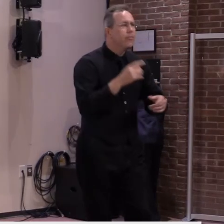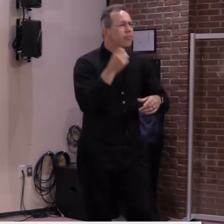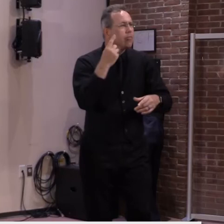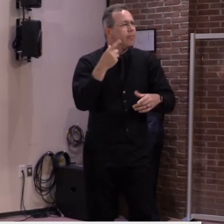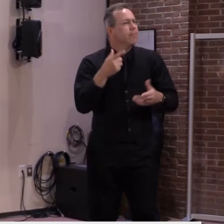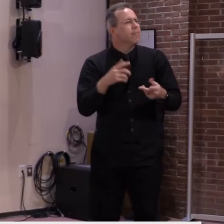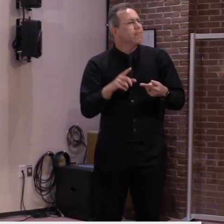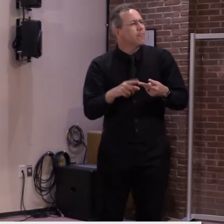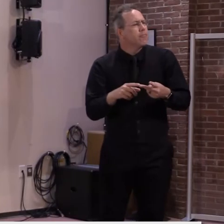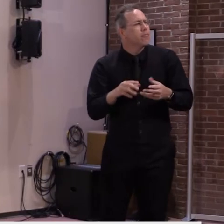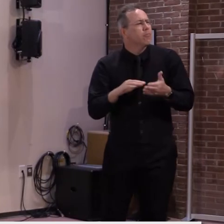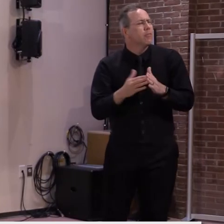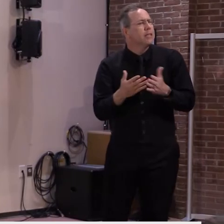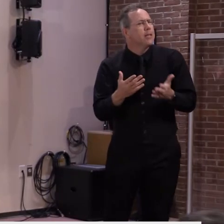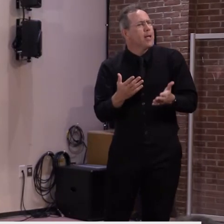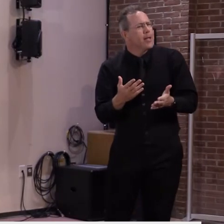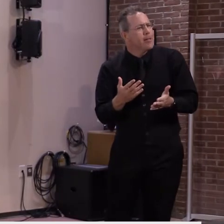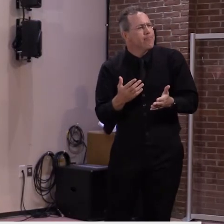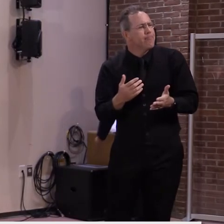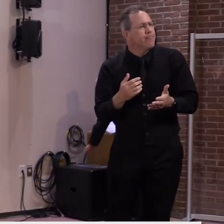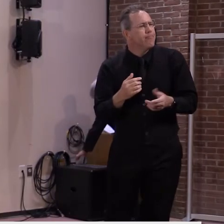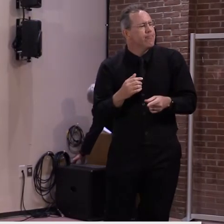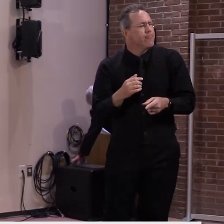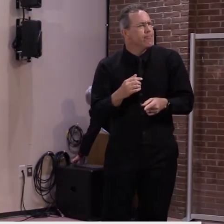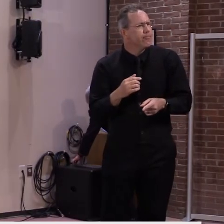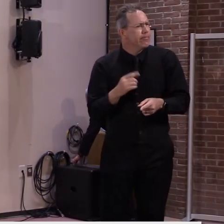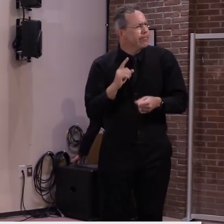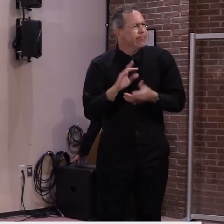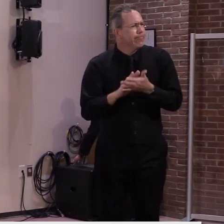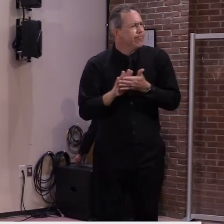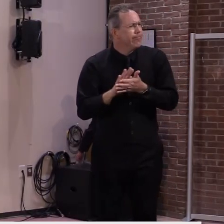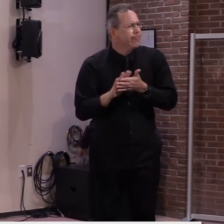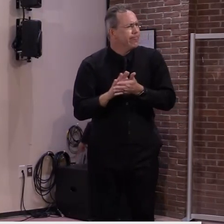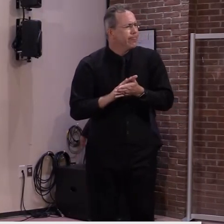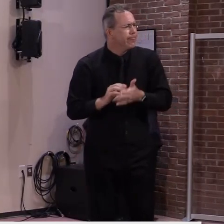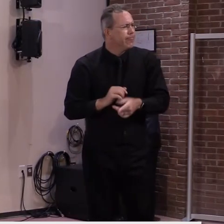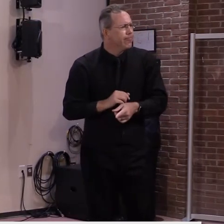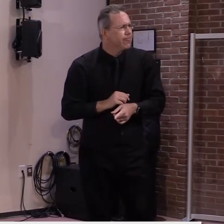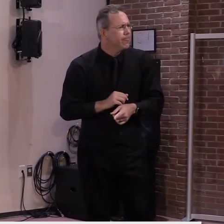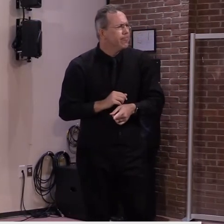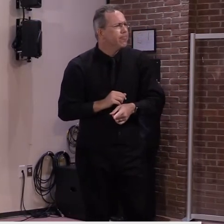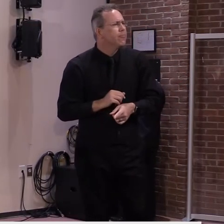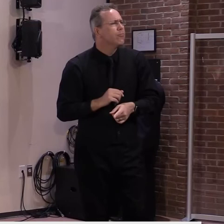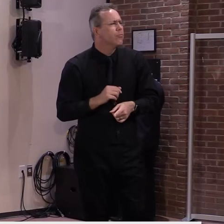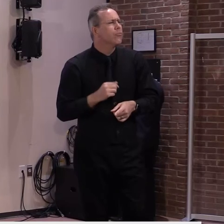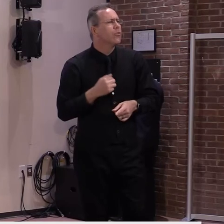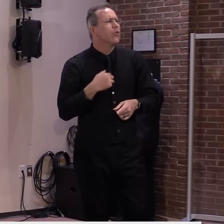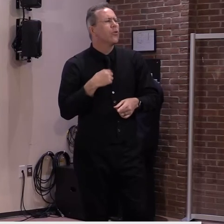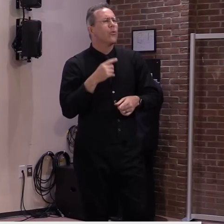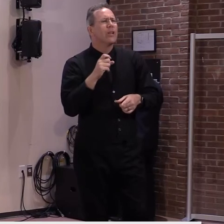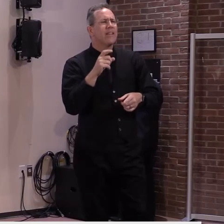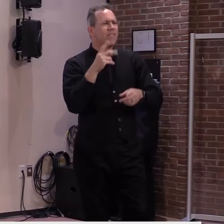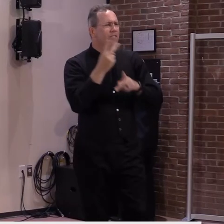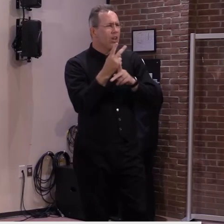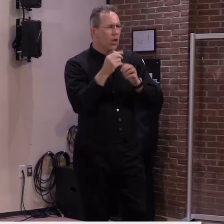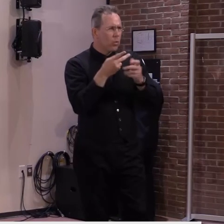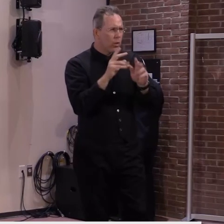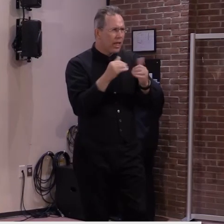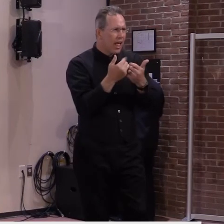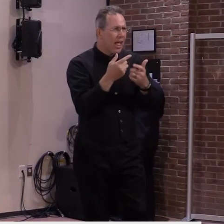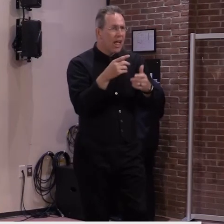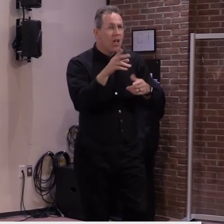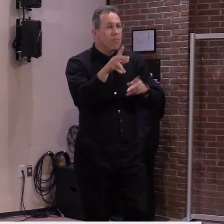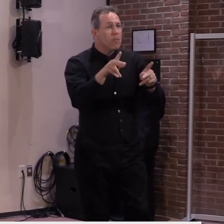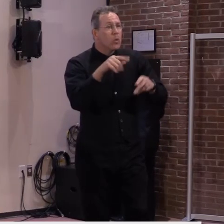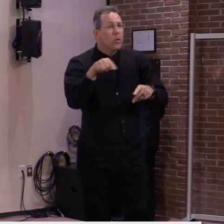for our standpoint, a way to exempt people from completing, needing to complete the work search. So if